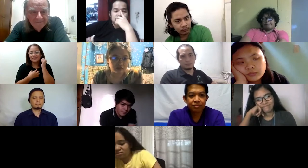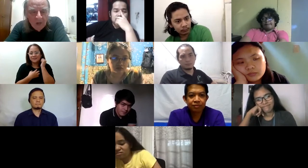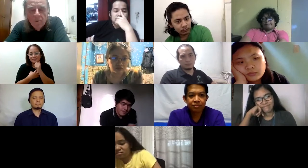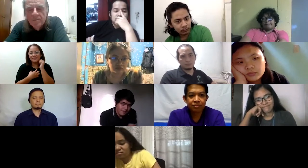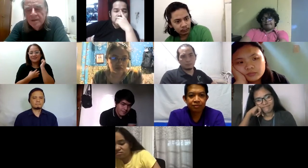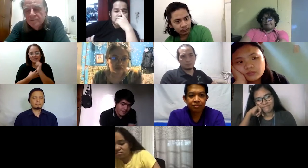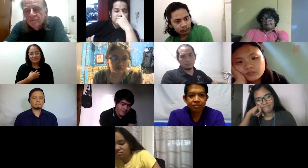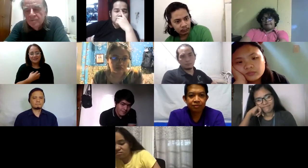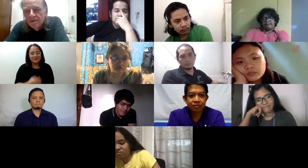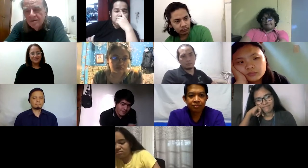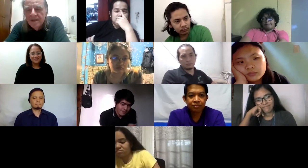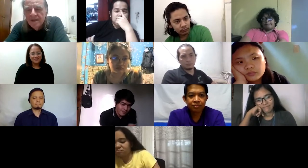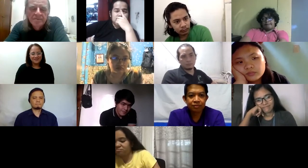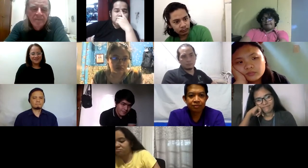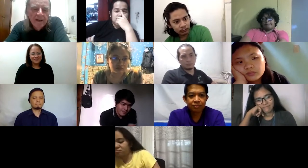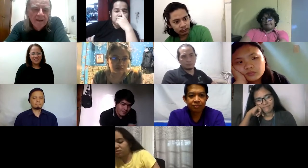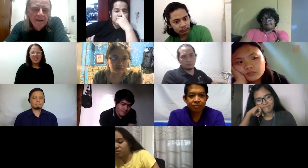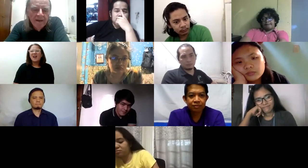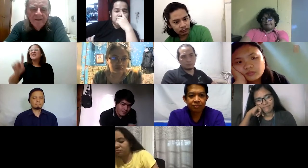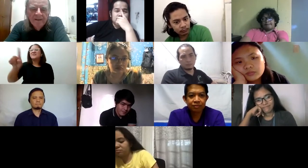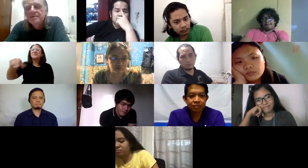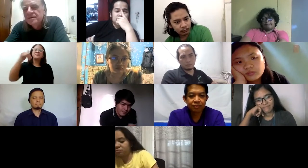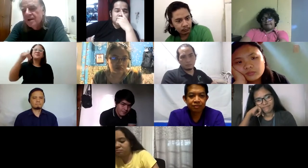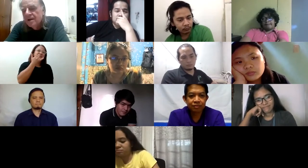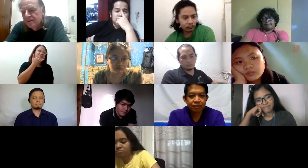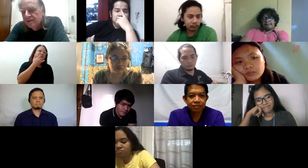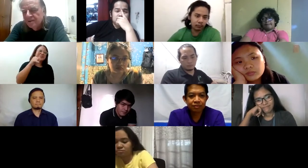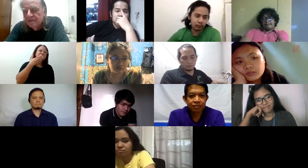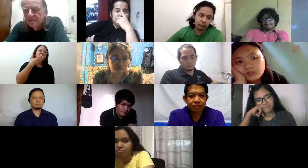Oh, that's wrong. That's bad. That's not clear.